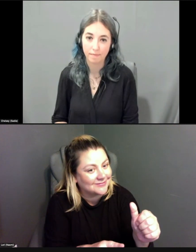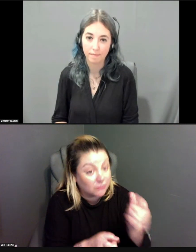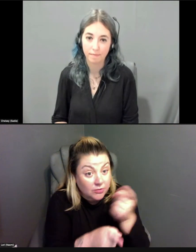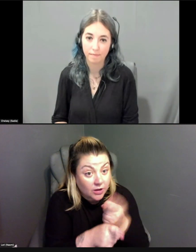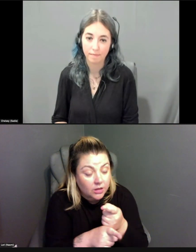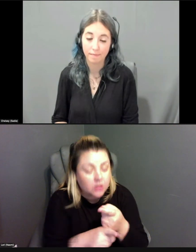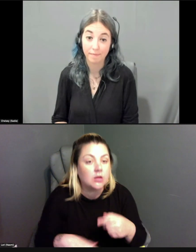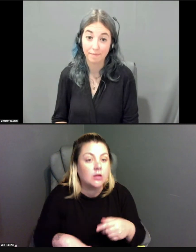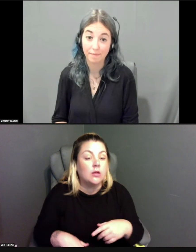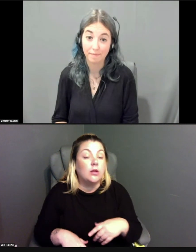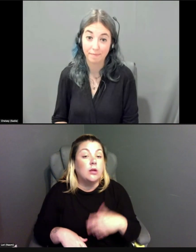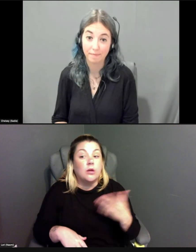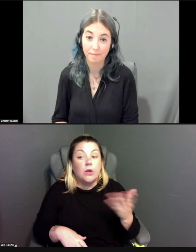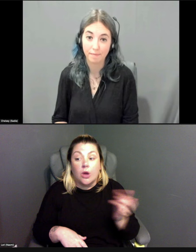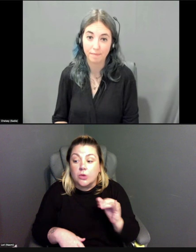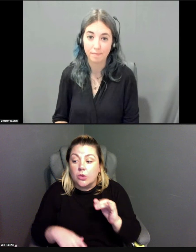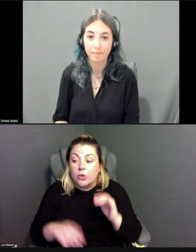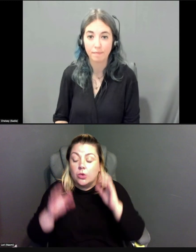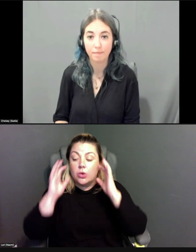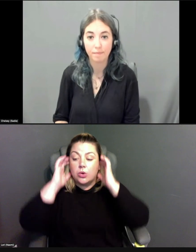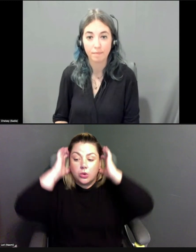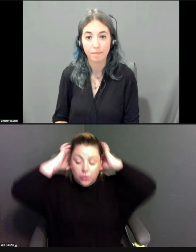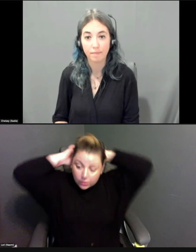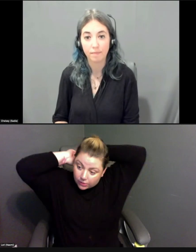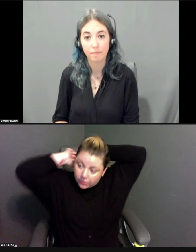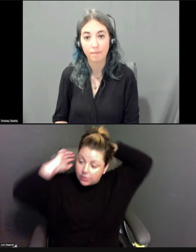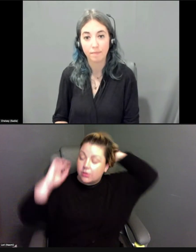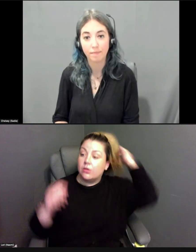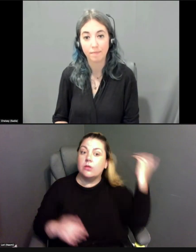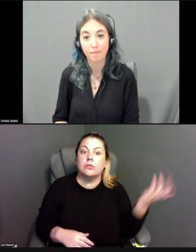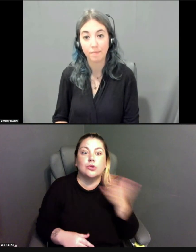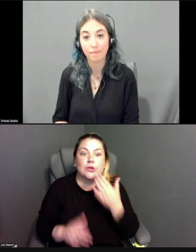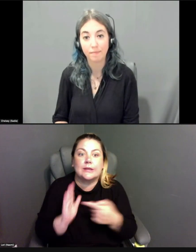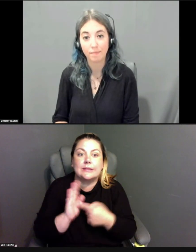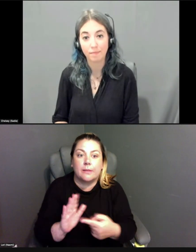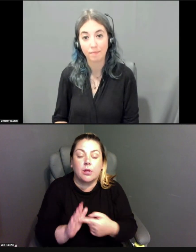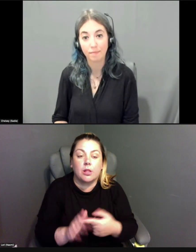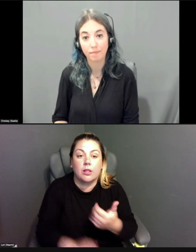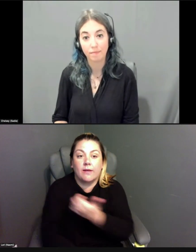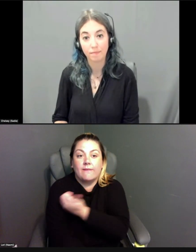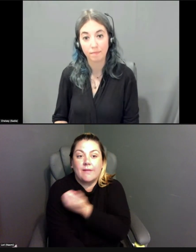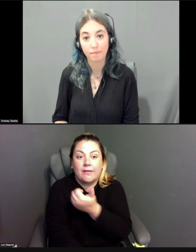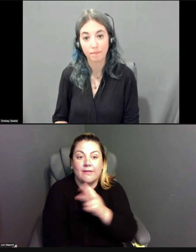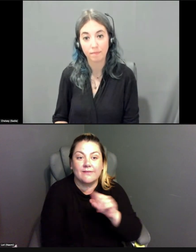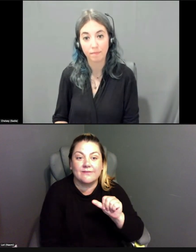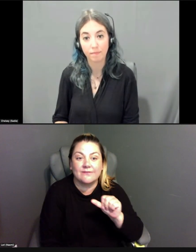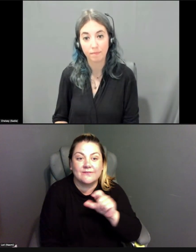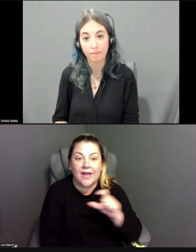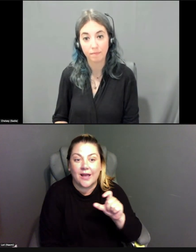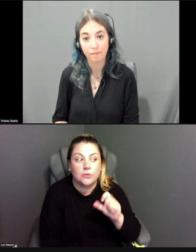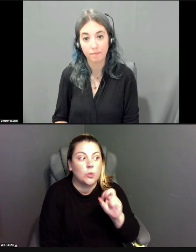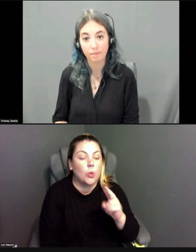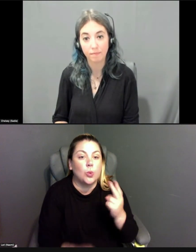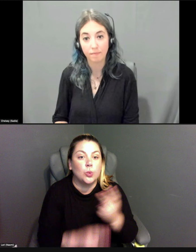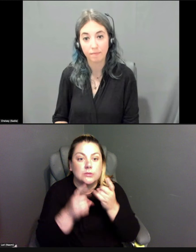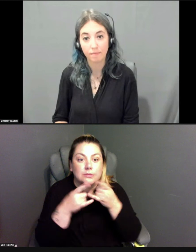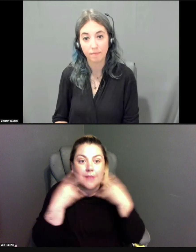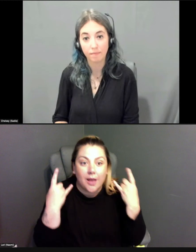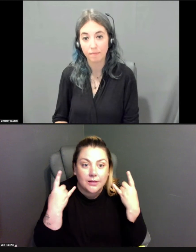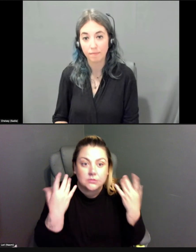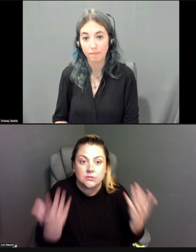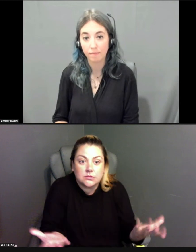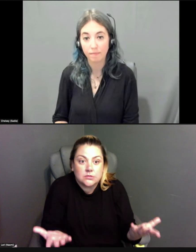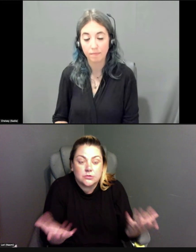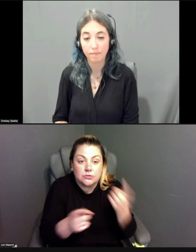is not food and diet related: vaccines. Yes. Right? Or like mask wearing even. Like,